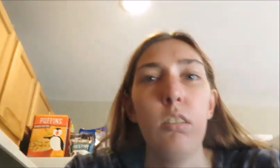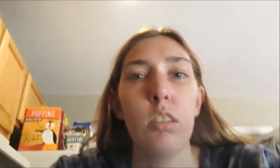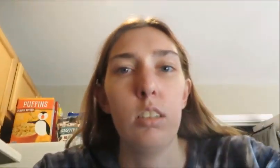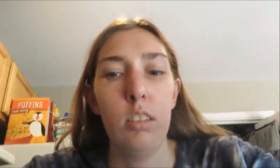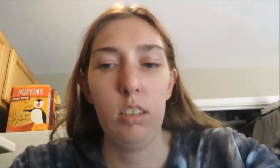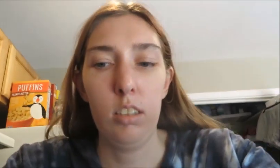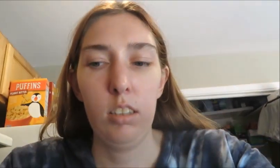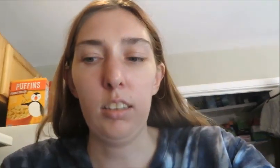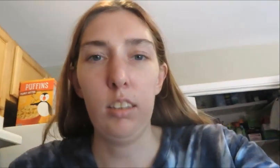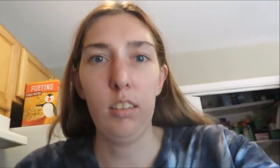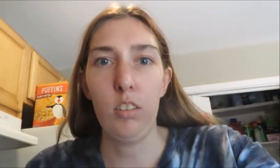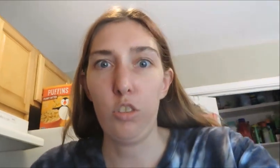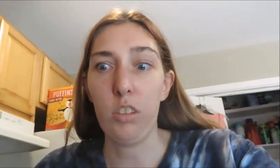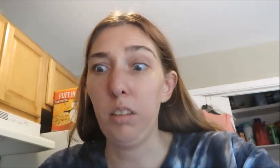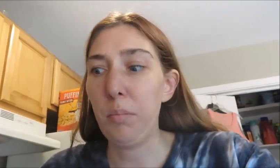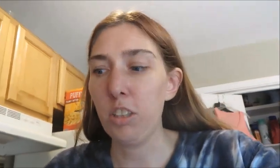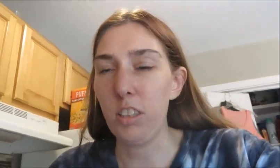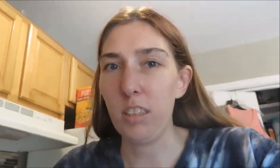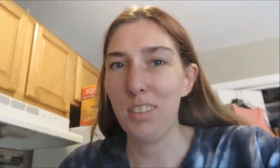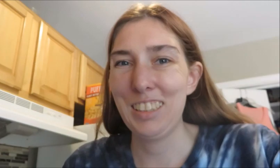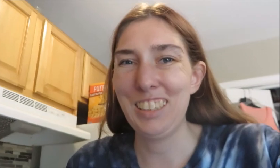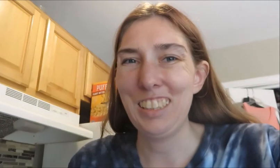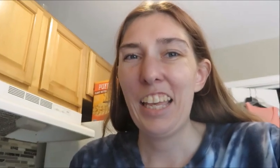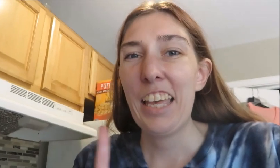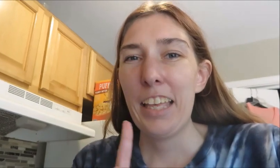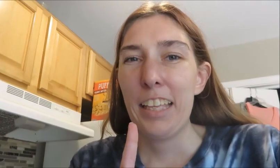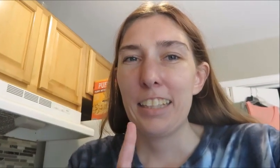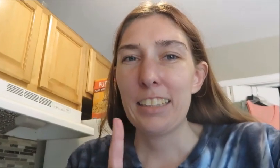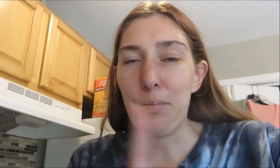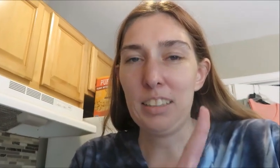else. There's a reason I made chai tea. Give me a second.